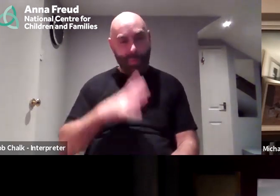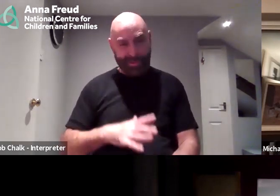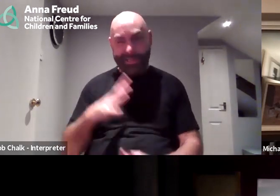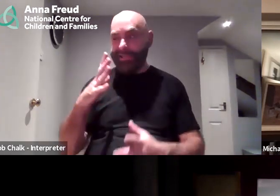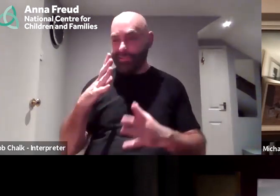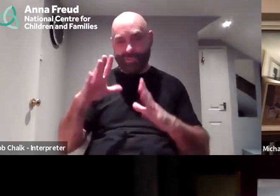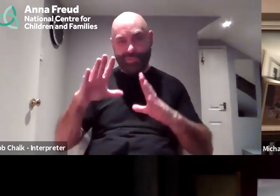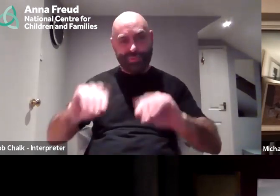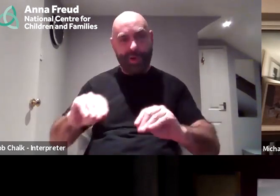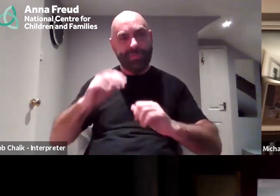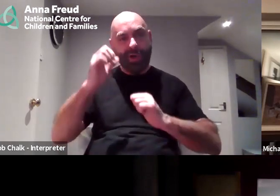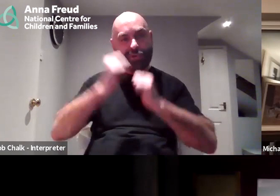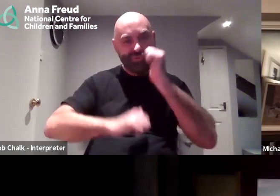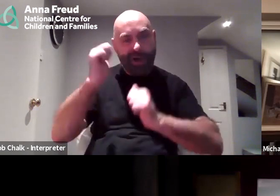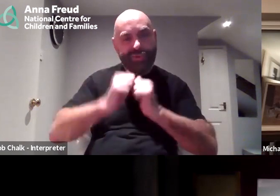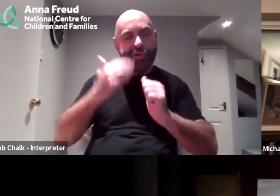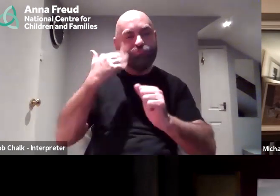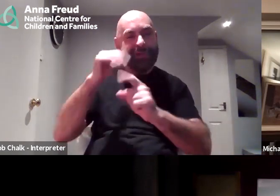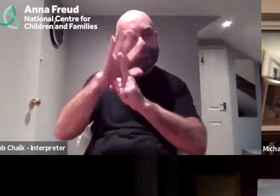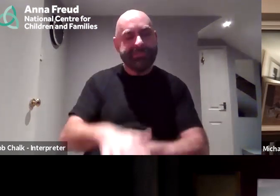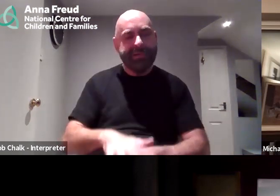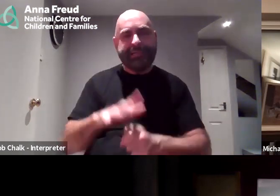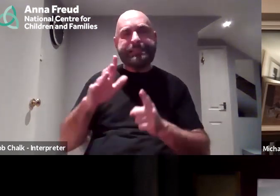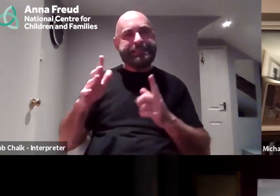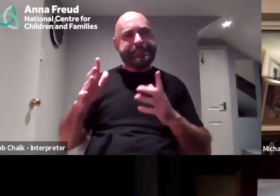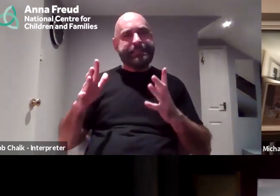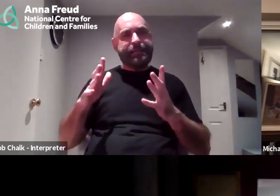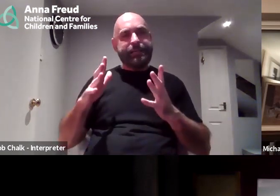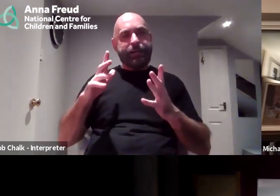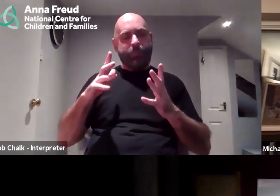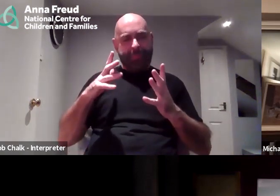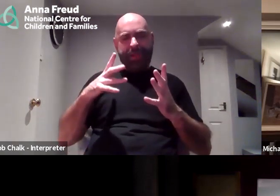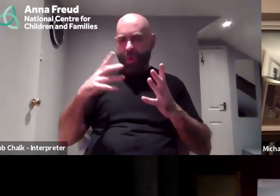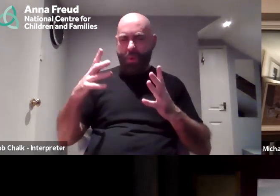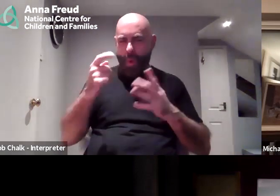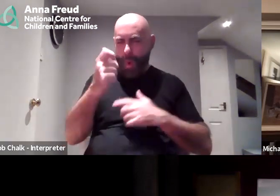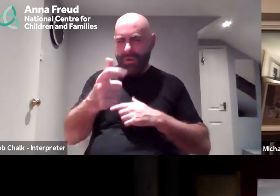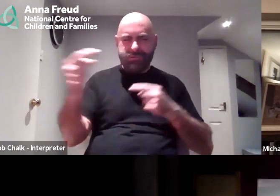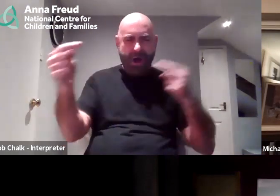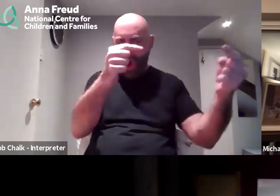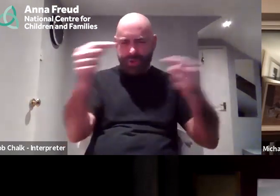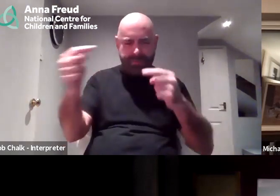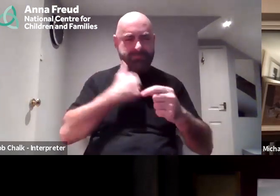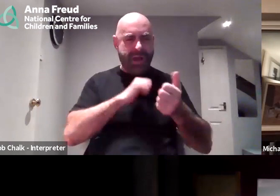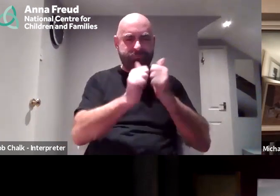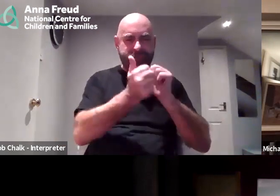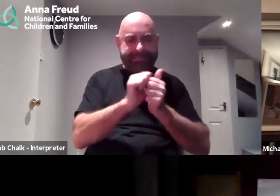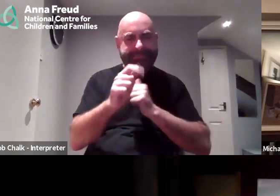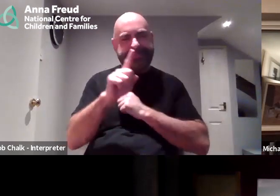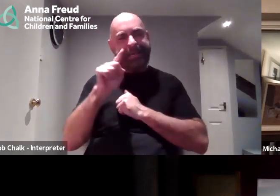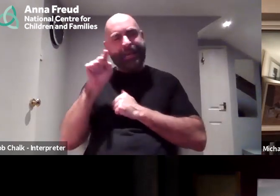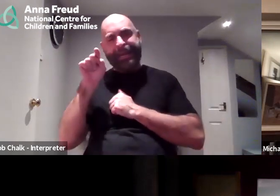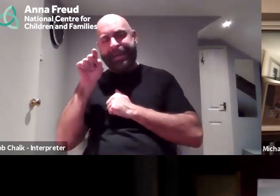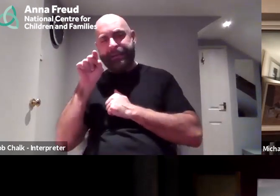structural racism. And I had nearly a stand-up argument with a close friend of mine going for a